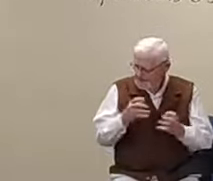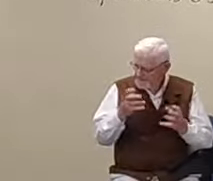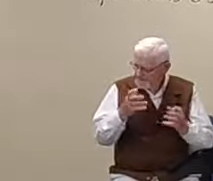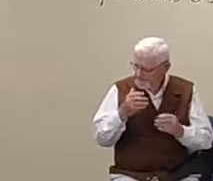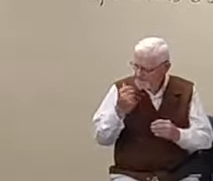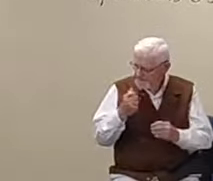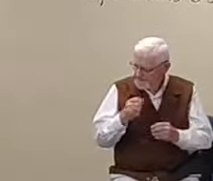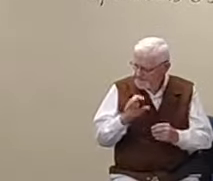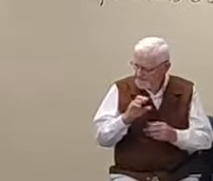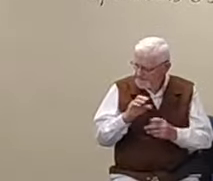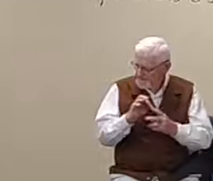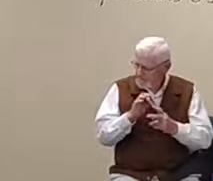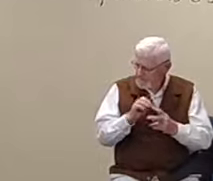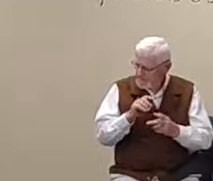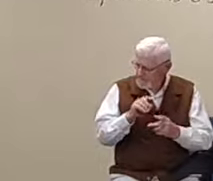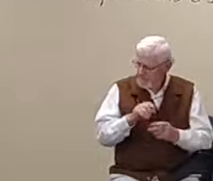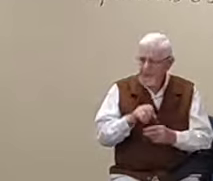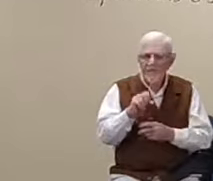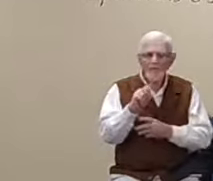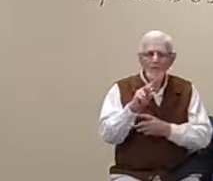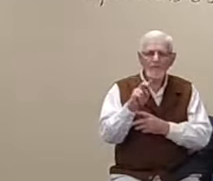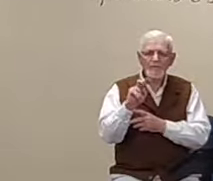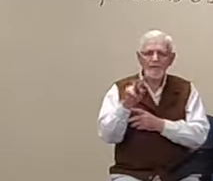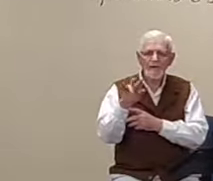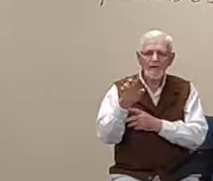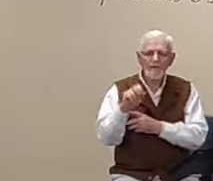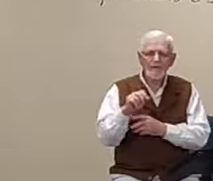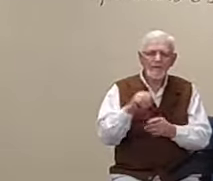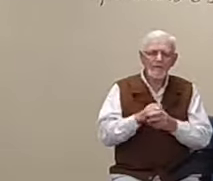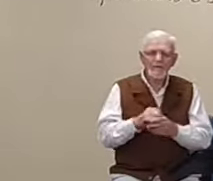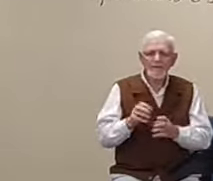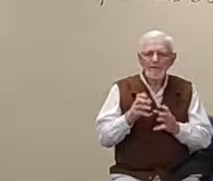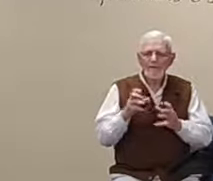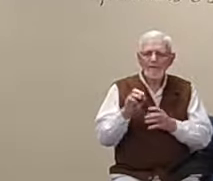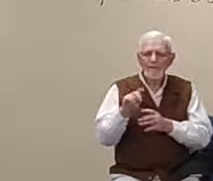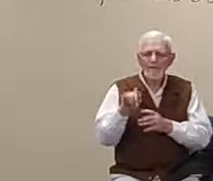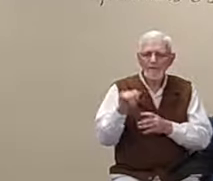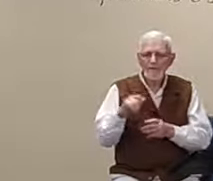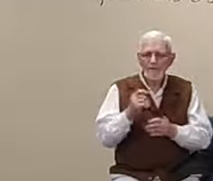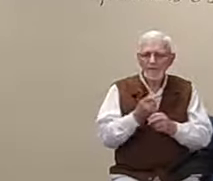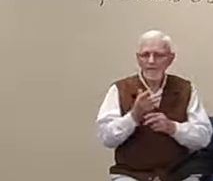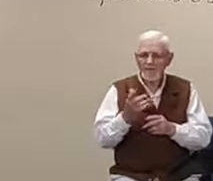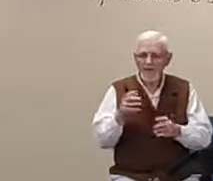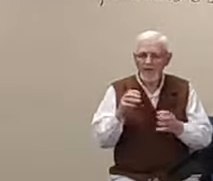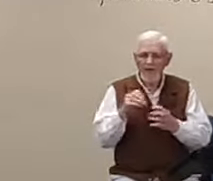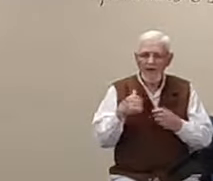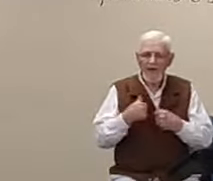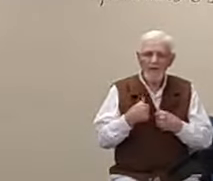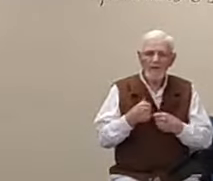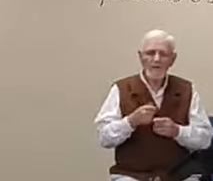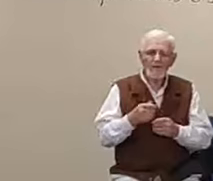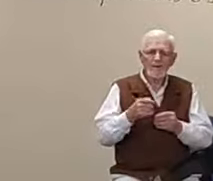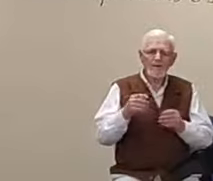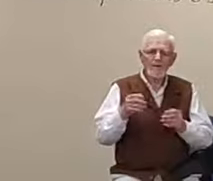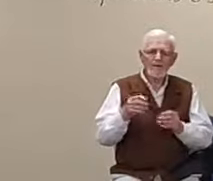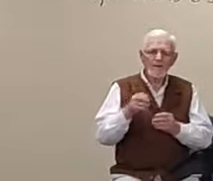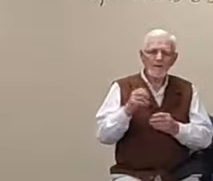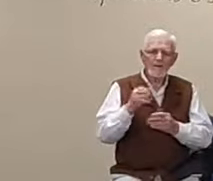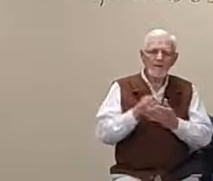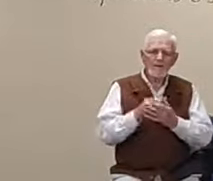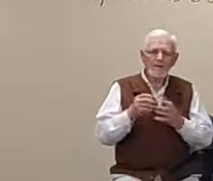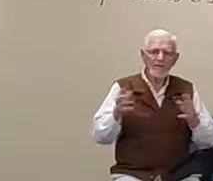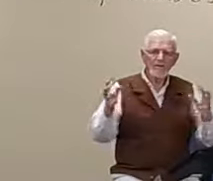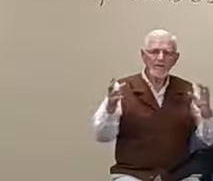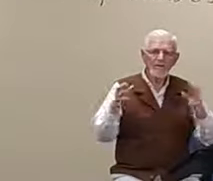of surviving. These big cities, if something happens, if the economy collapses here like it did over